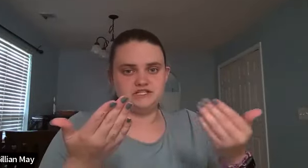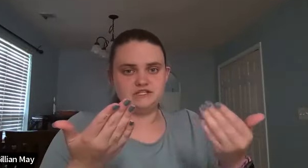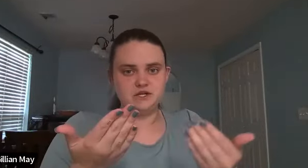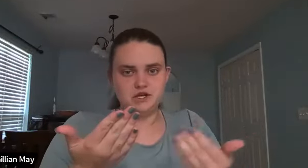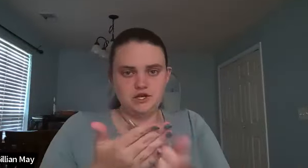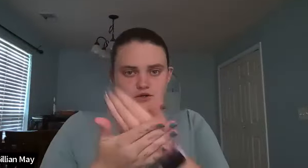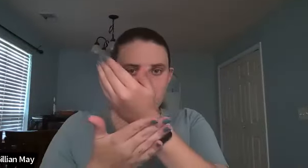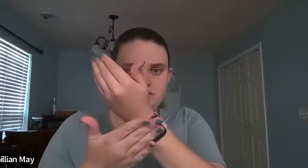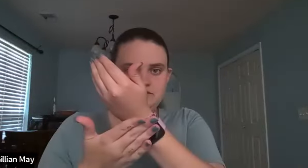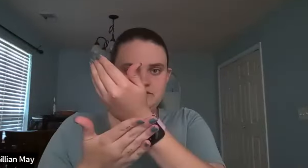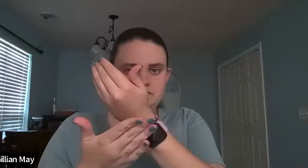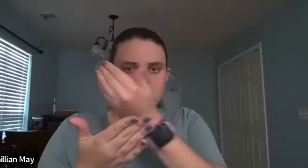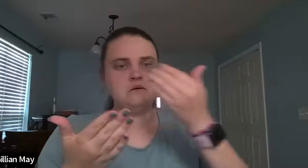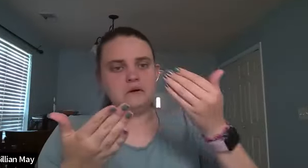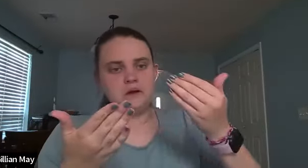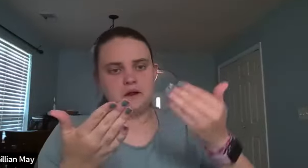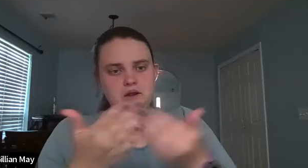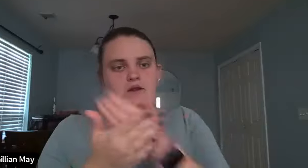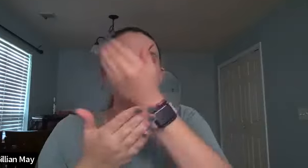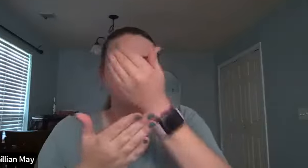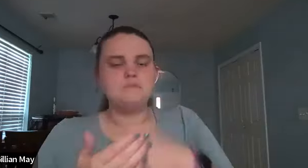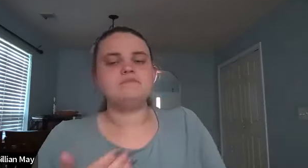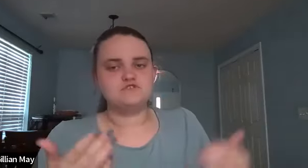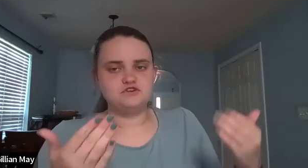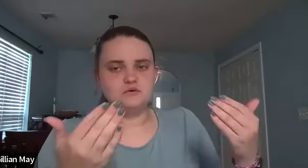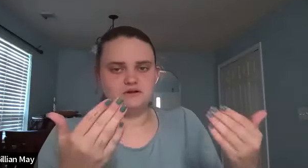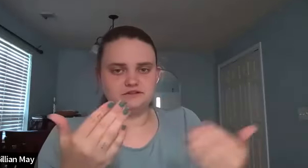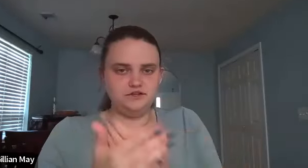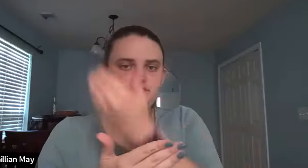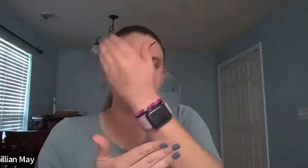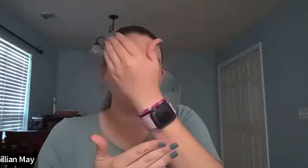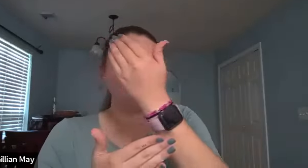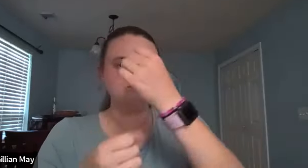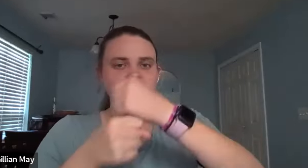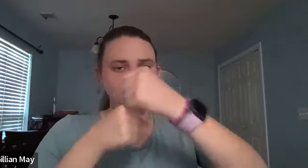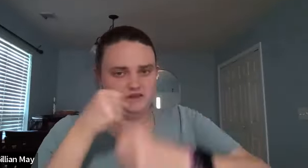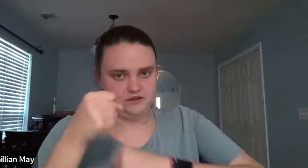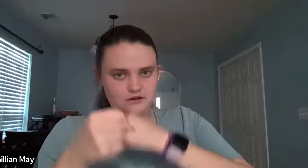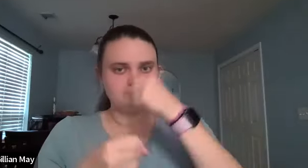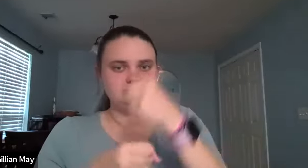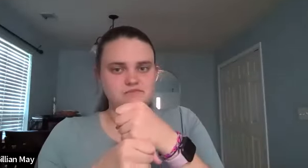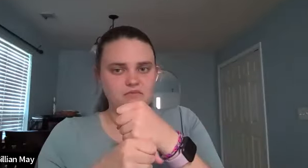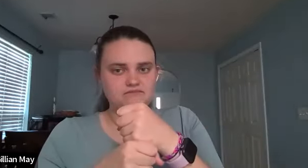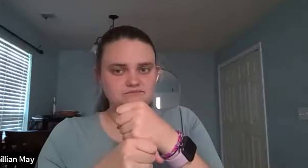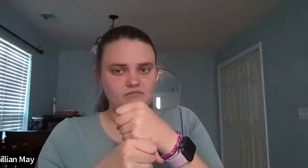is new, yeah. So new year.